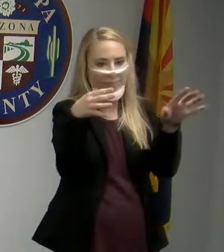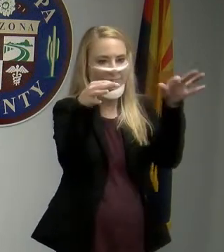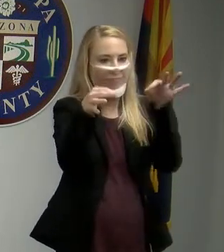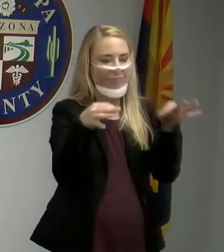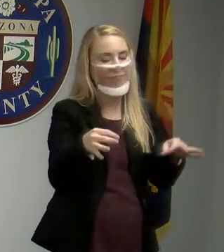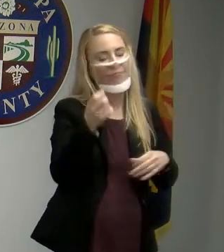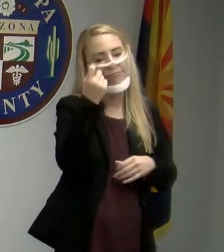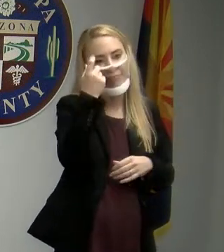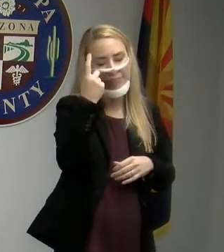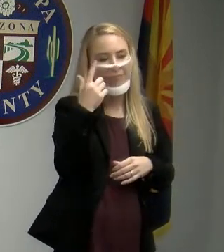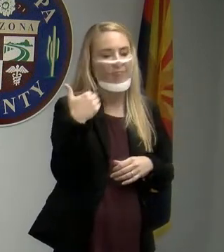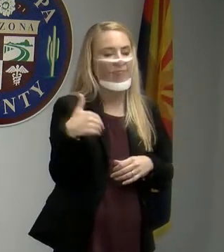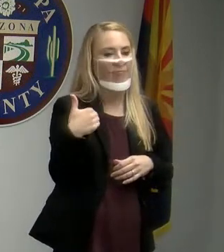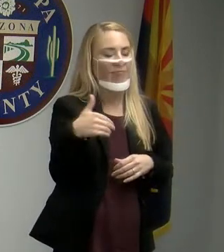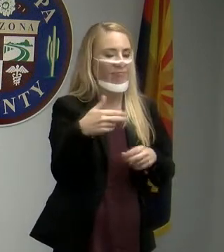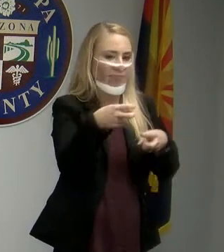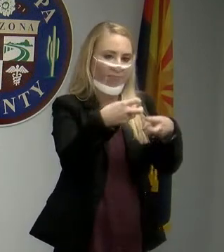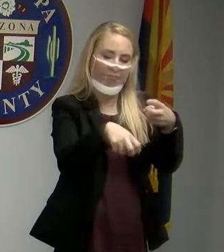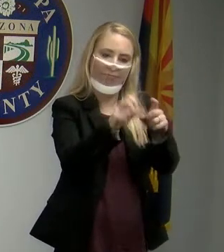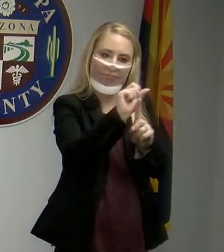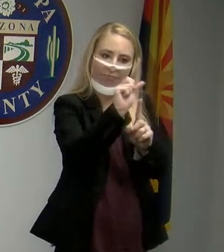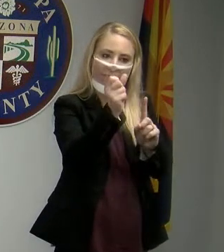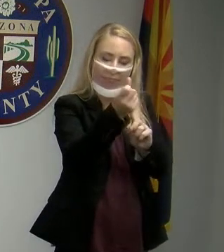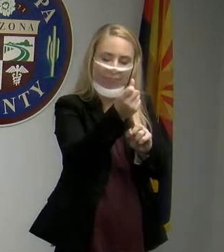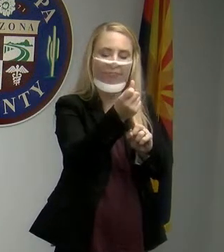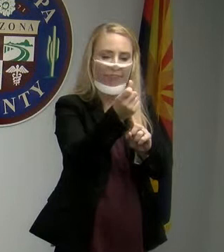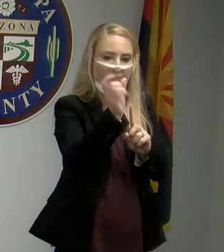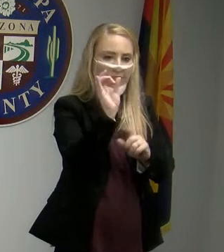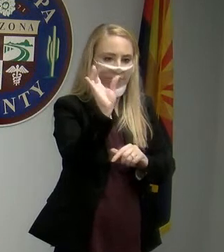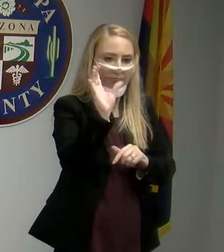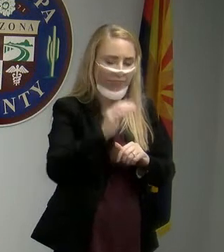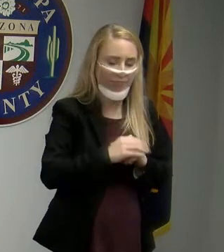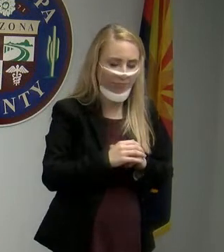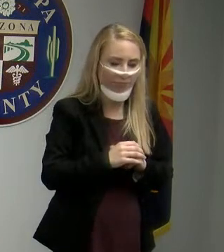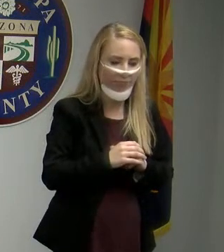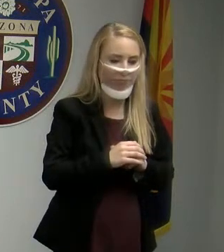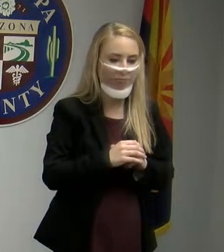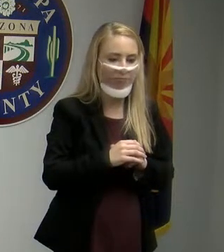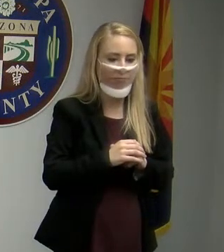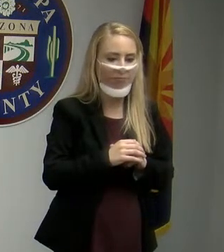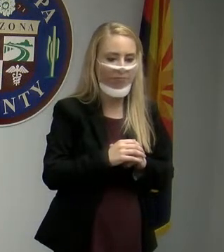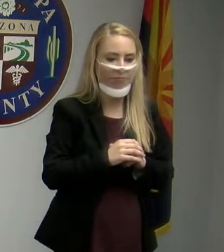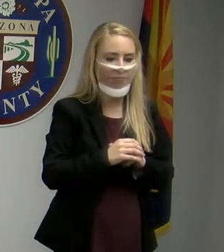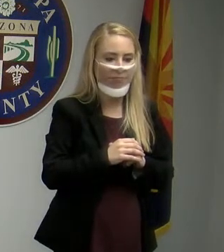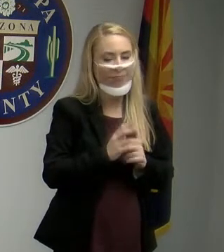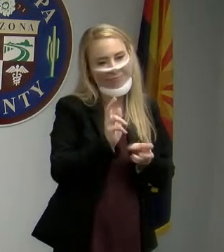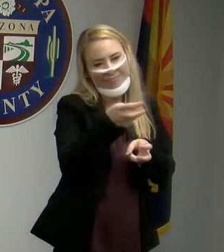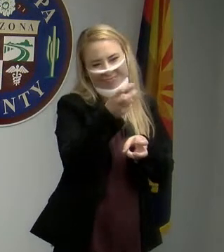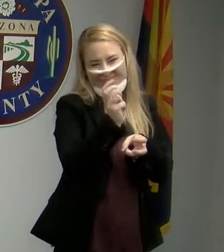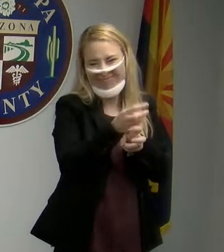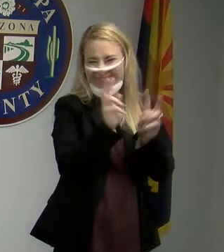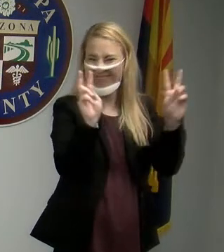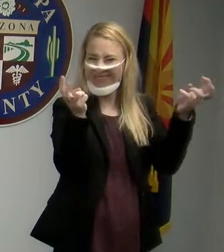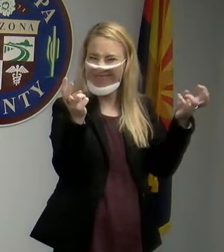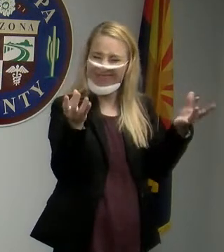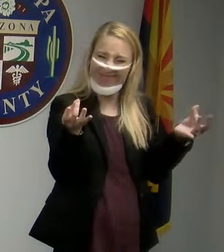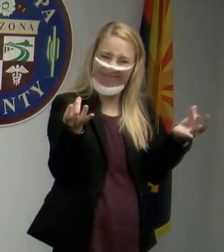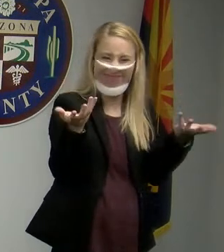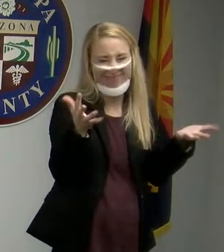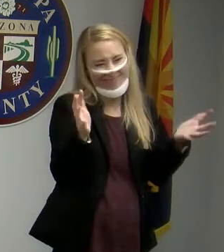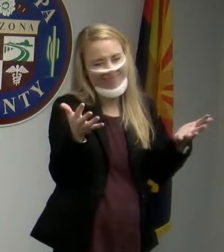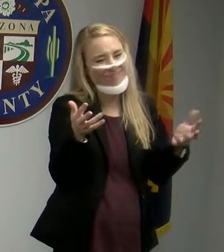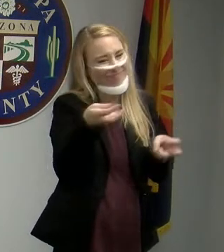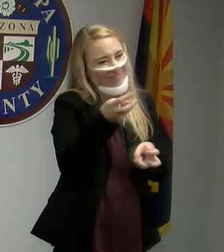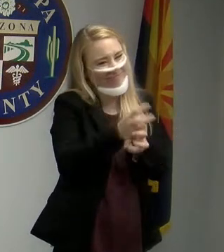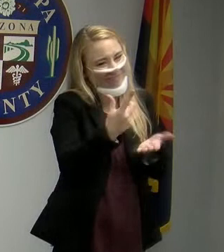understand this is a difficult thing, and there's and certainly this is I guess a difficult topic to talk about as well, but it is a